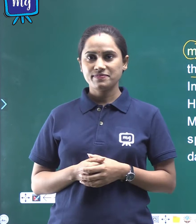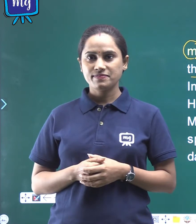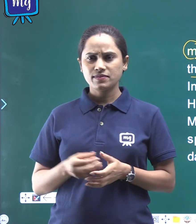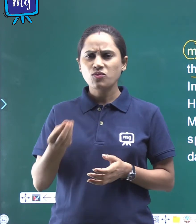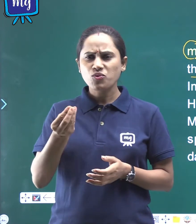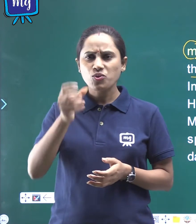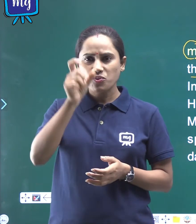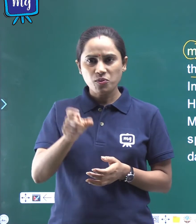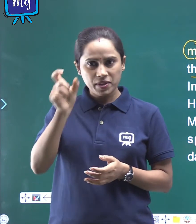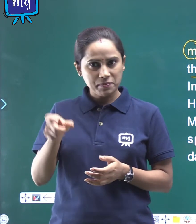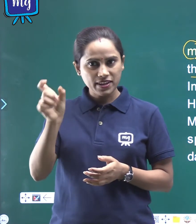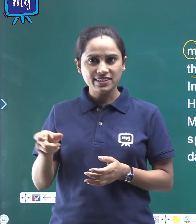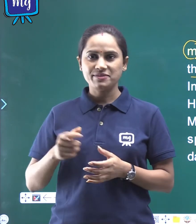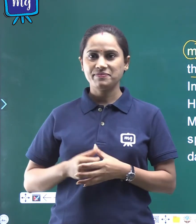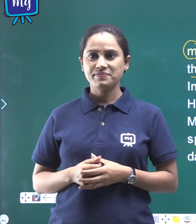few people